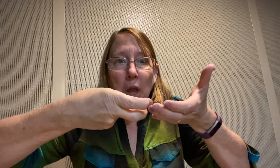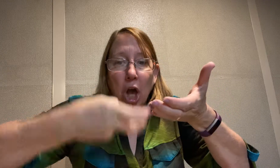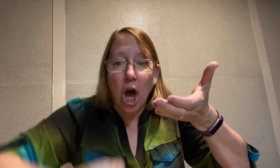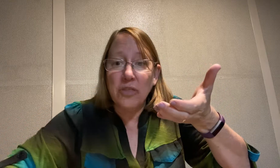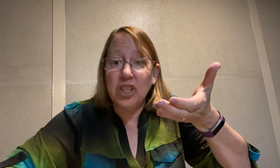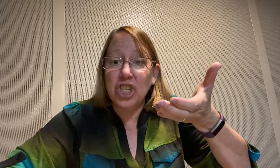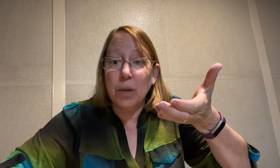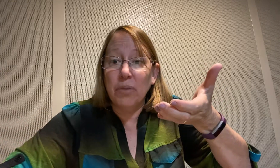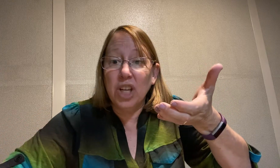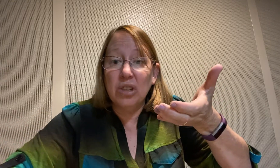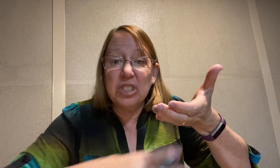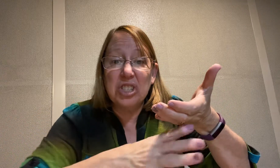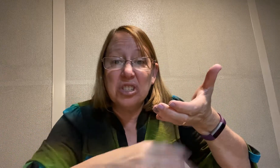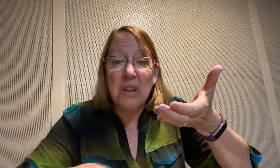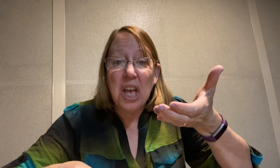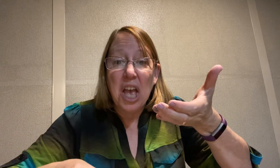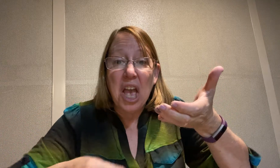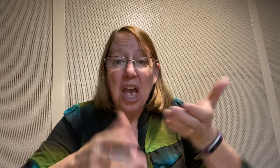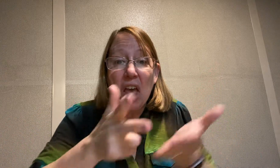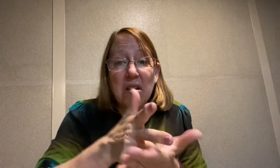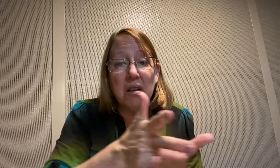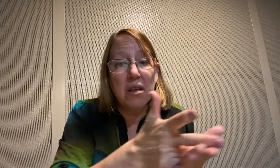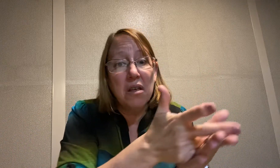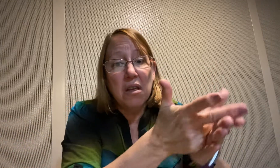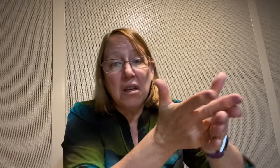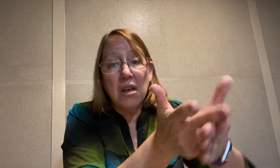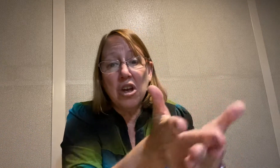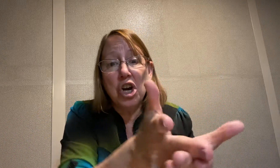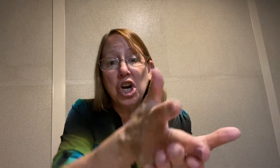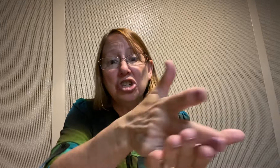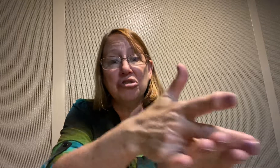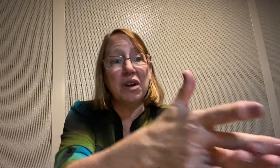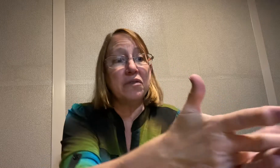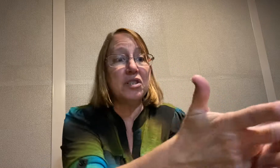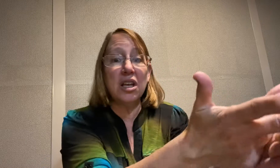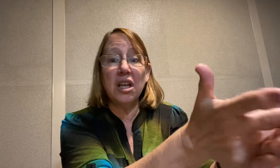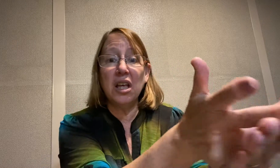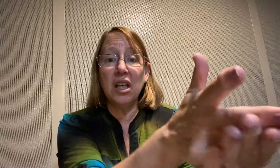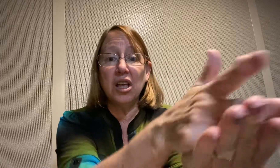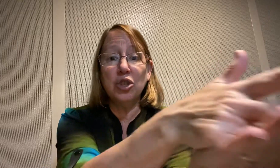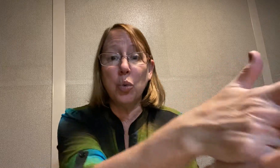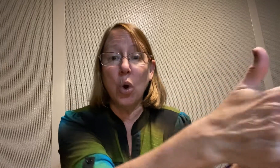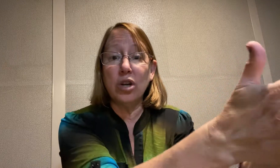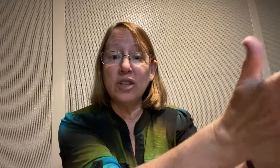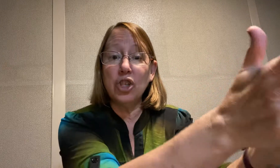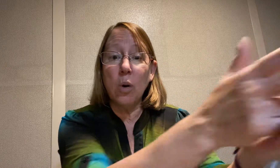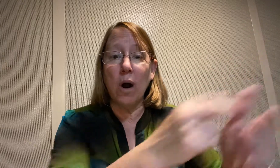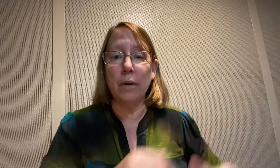cut the ship loose, and her drift toward the shore.